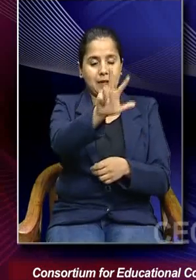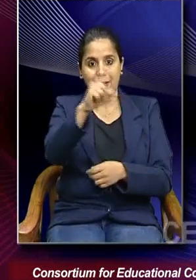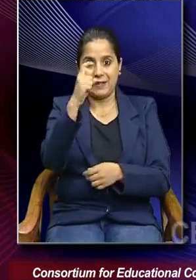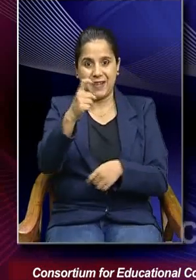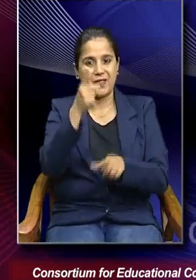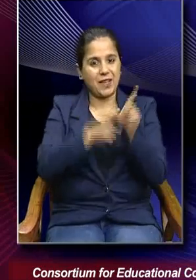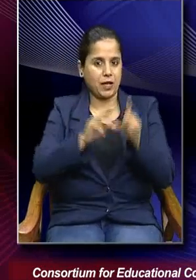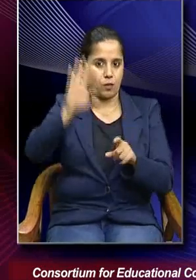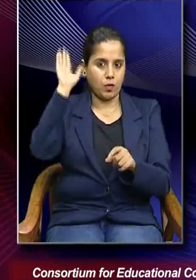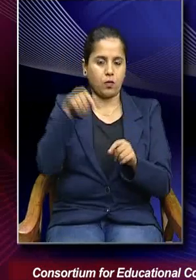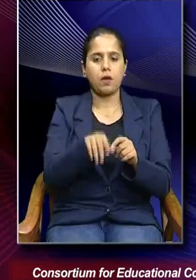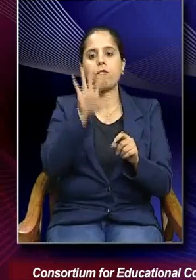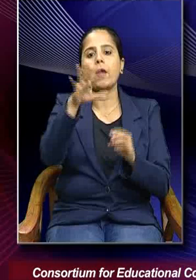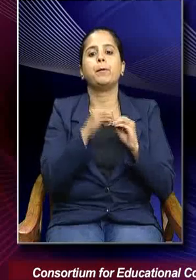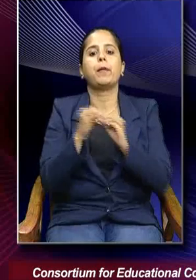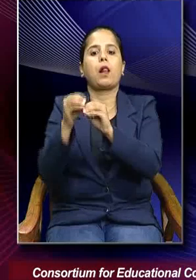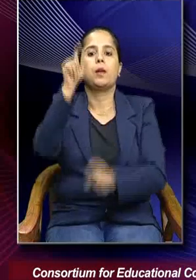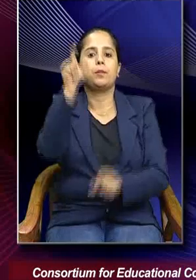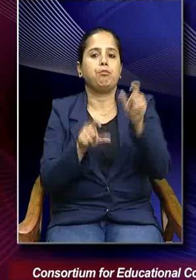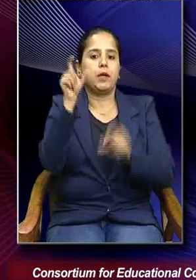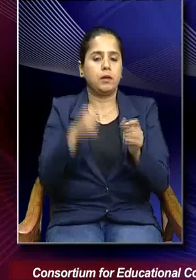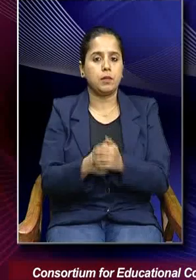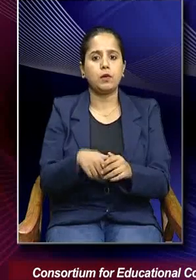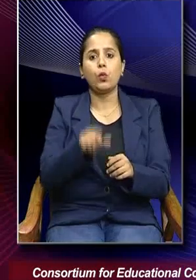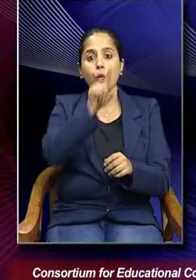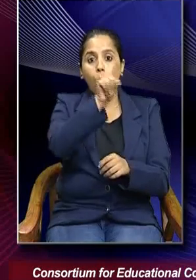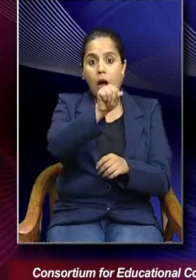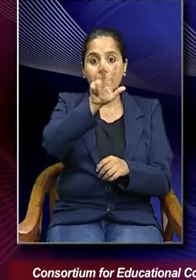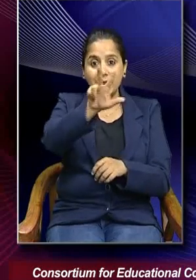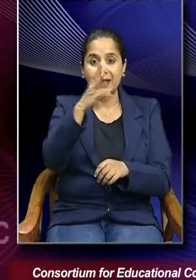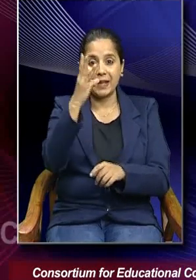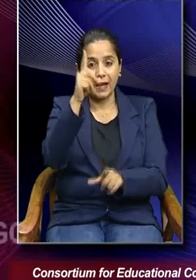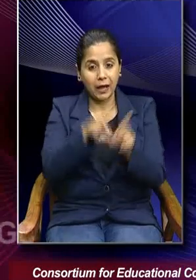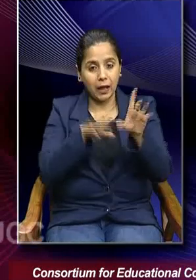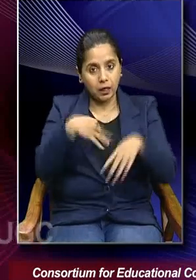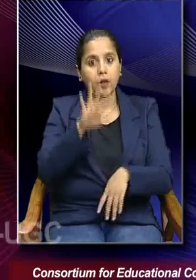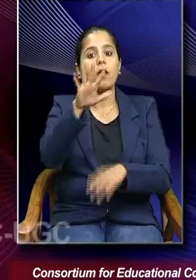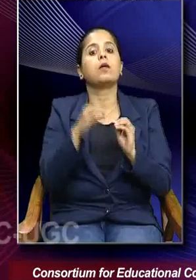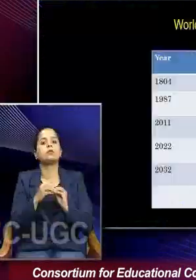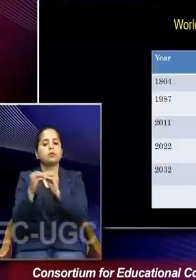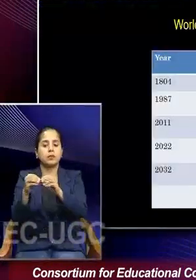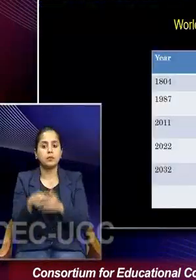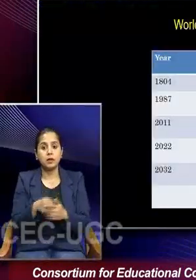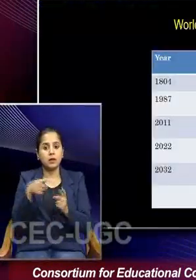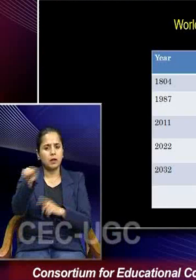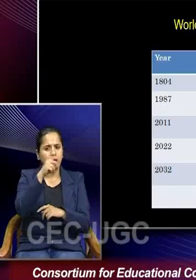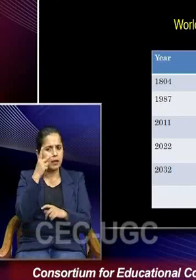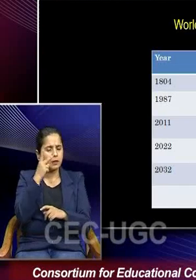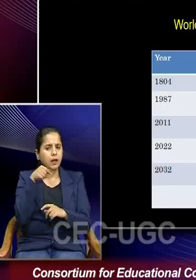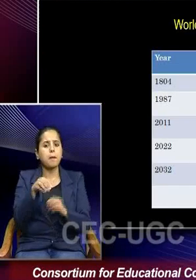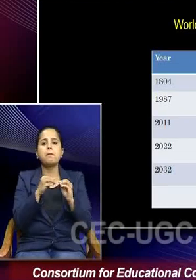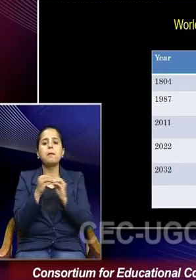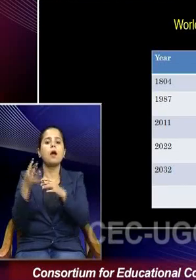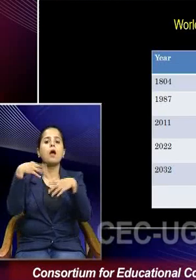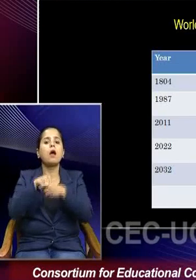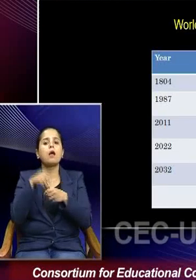the population was 5 billion. That is 183 years. And if you look into the period in which the billion is being covered, it's